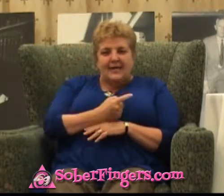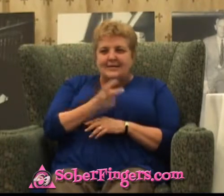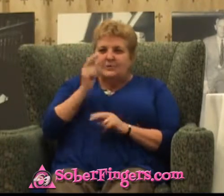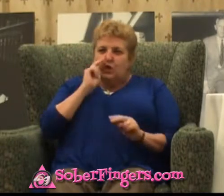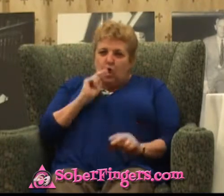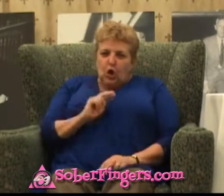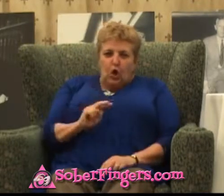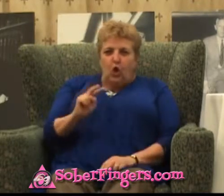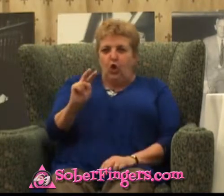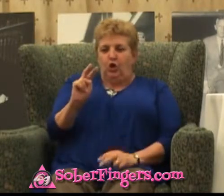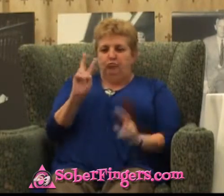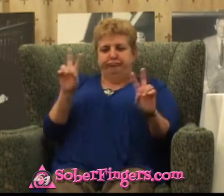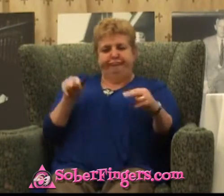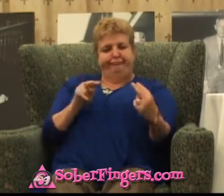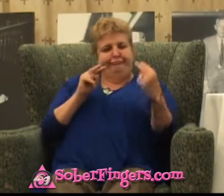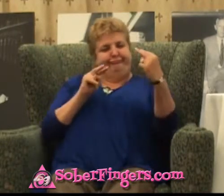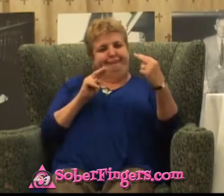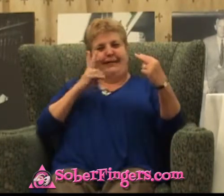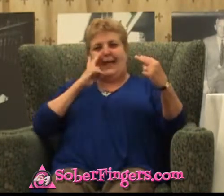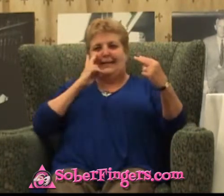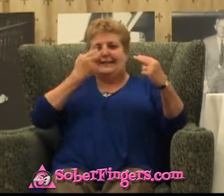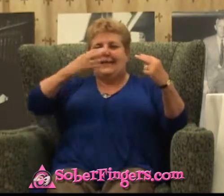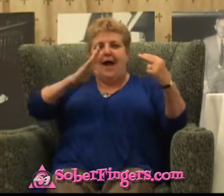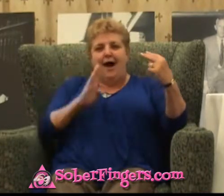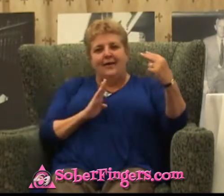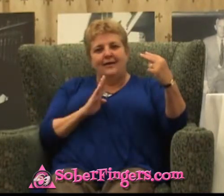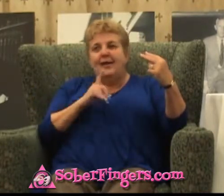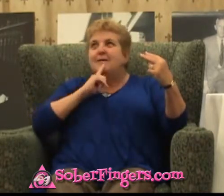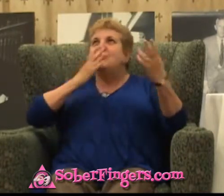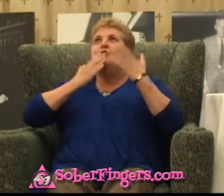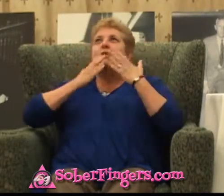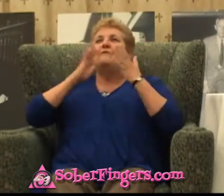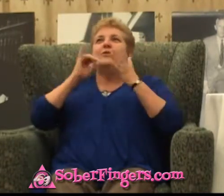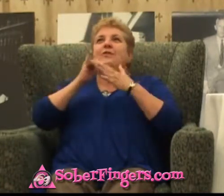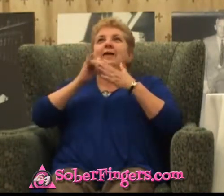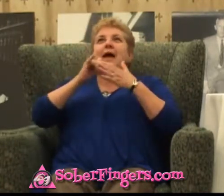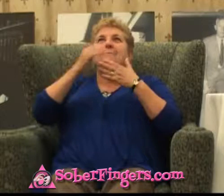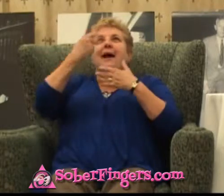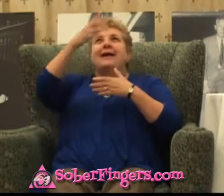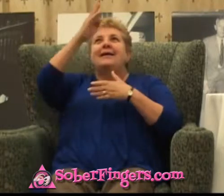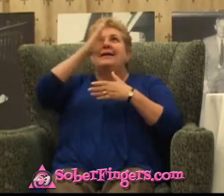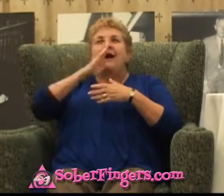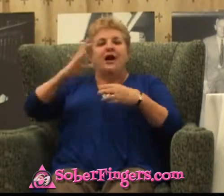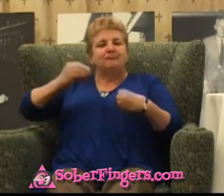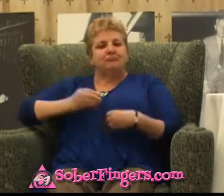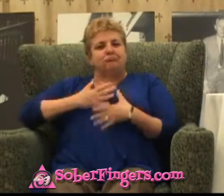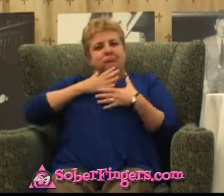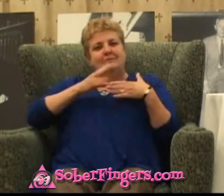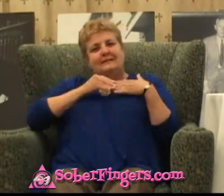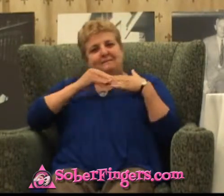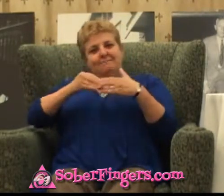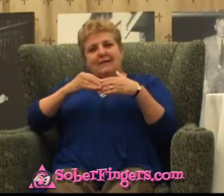of God. And I am so grateful that my divine assignment led me here to Orlando. And it's with